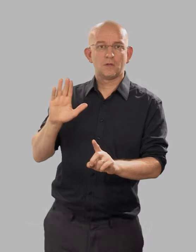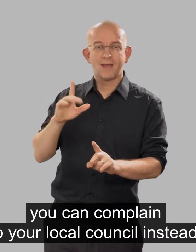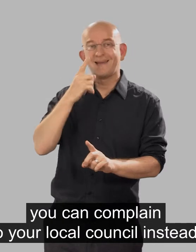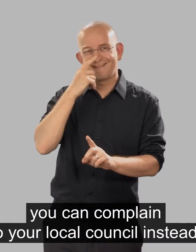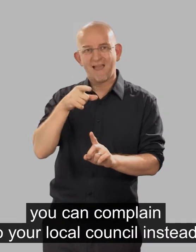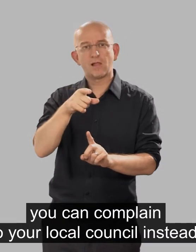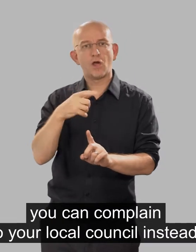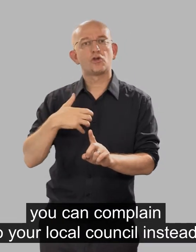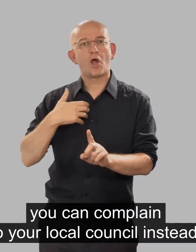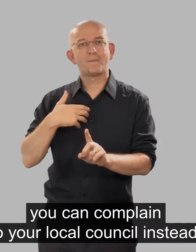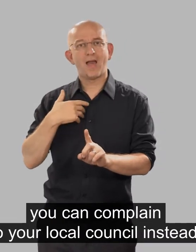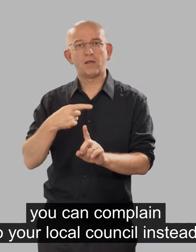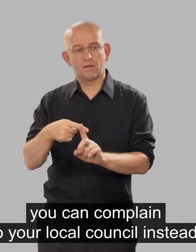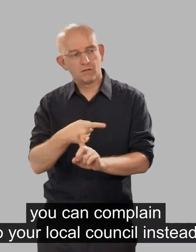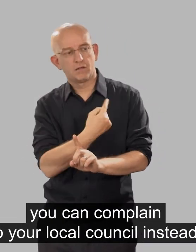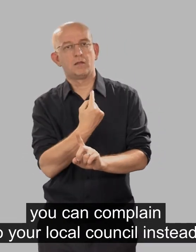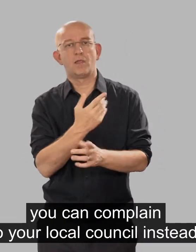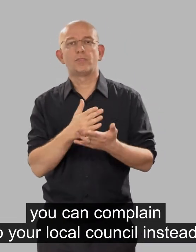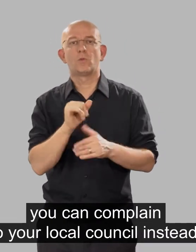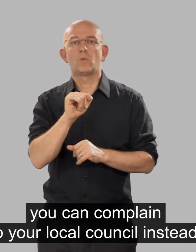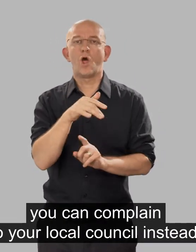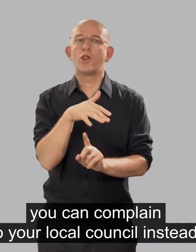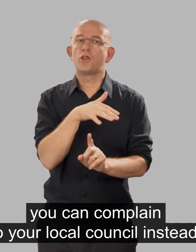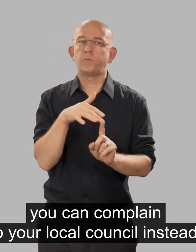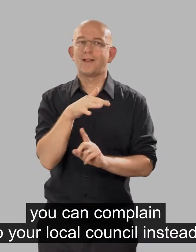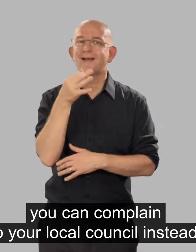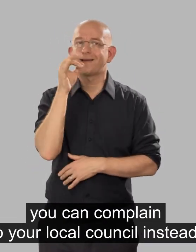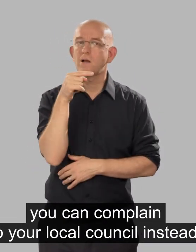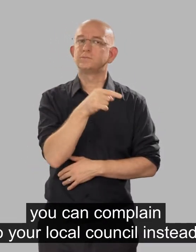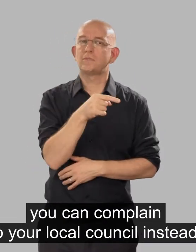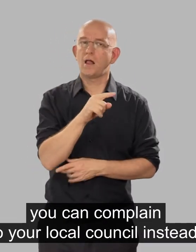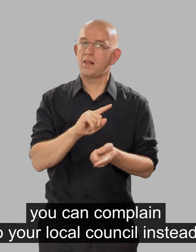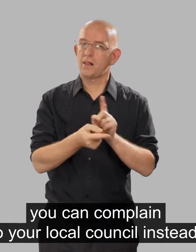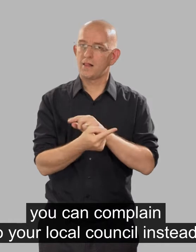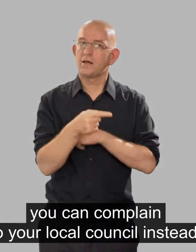directly, you can complain to your local council instead.